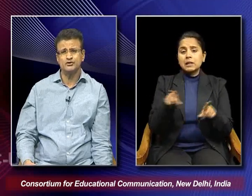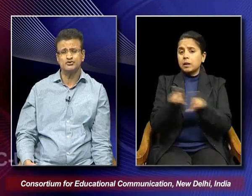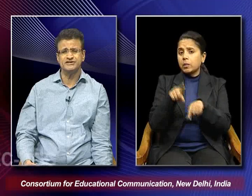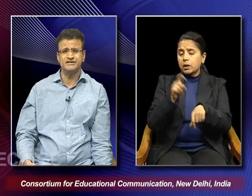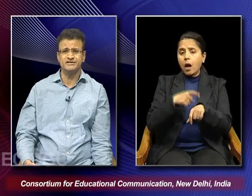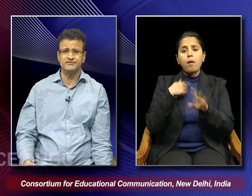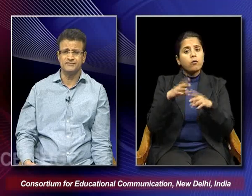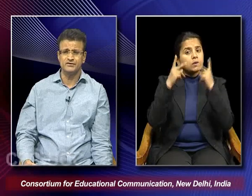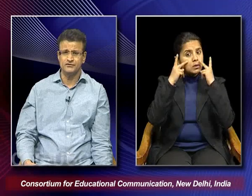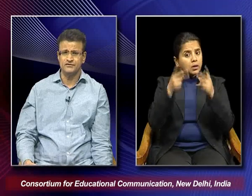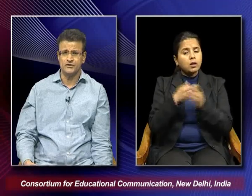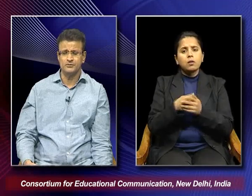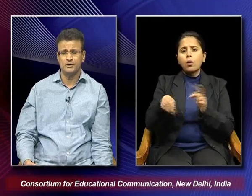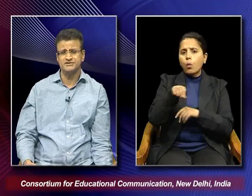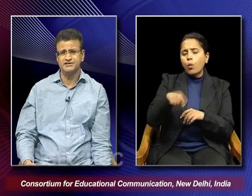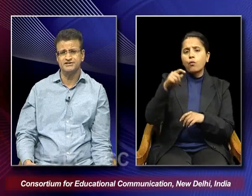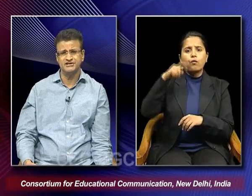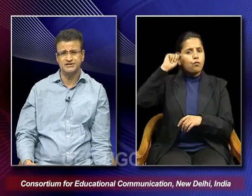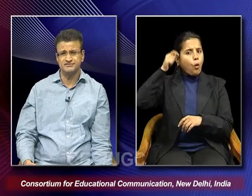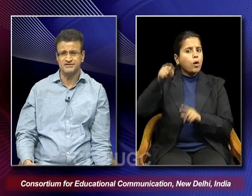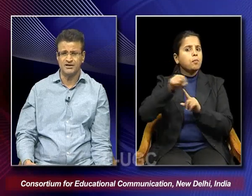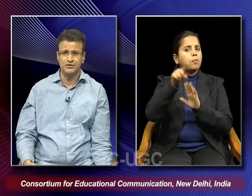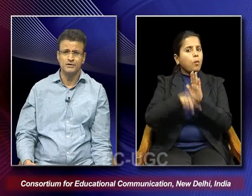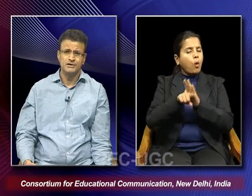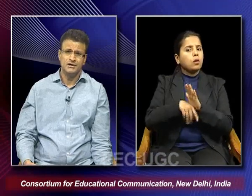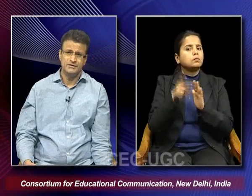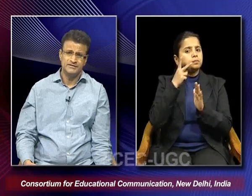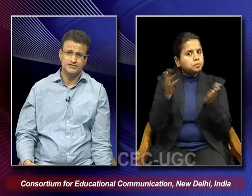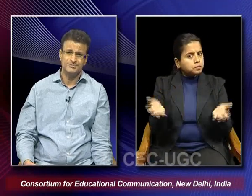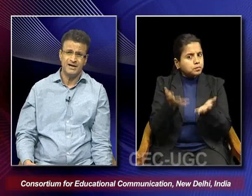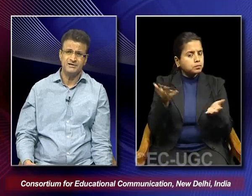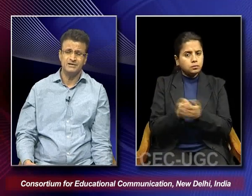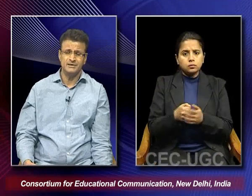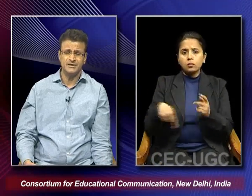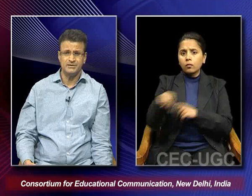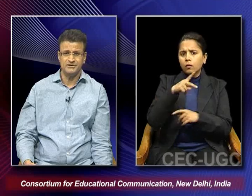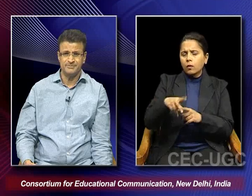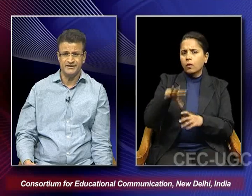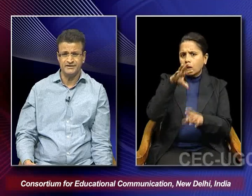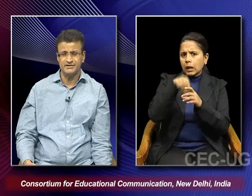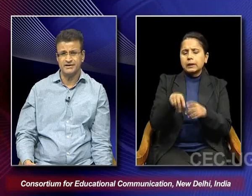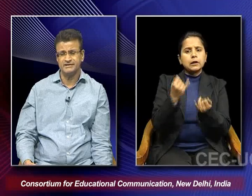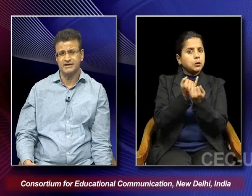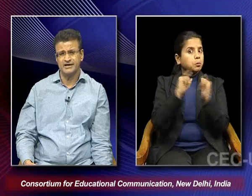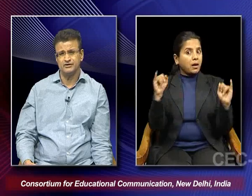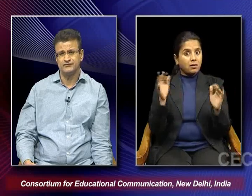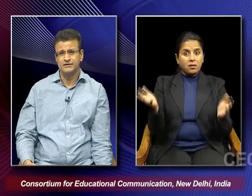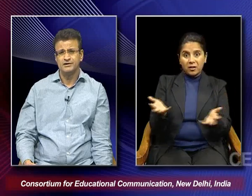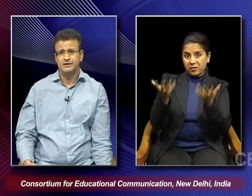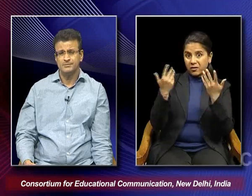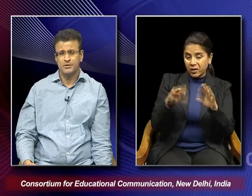we also see it in the framework of the foreign policy initiatives, that how when this part became independent, that the kind